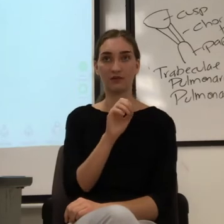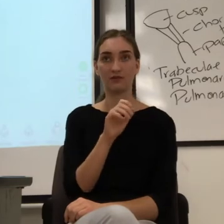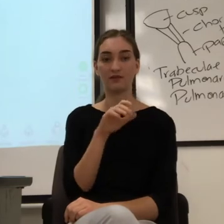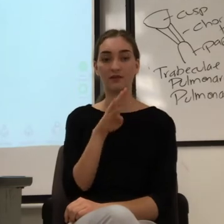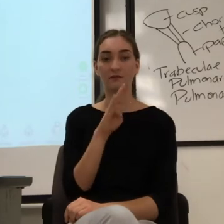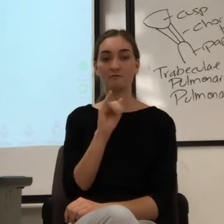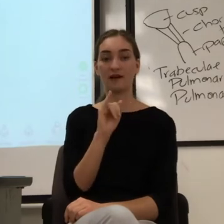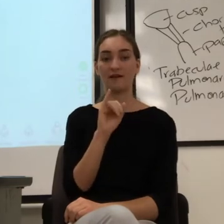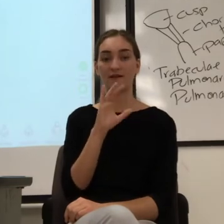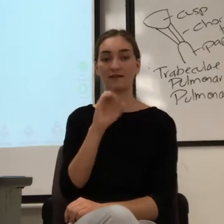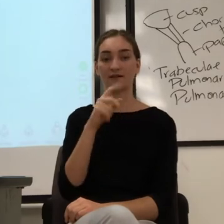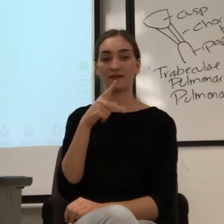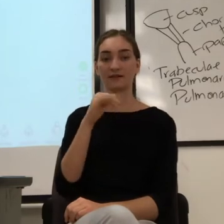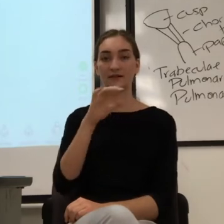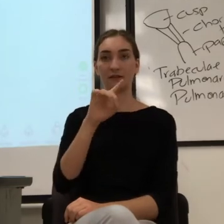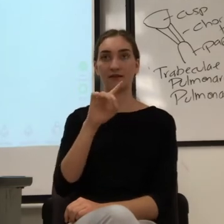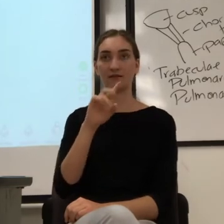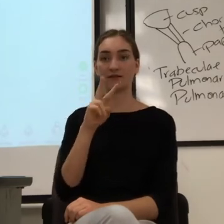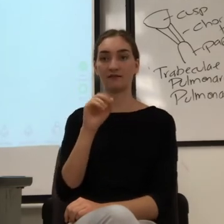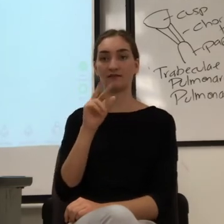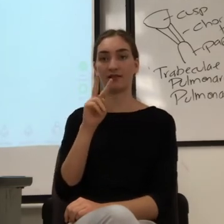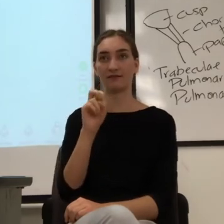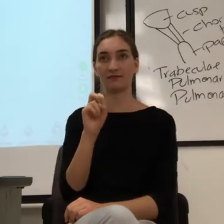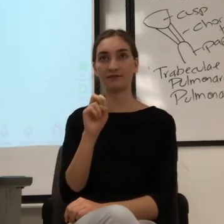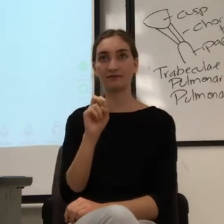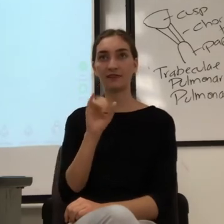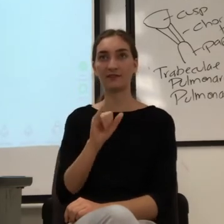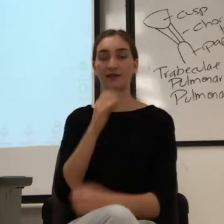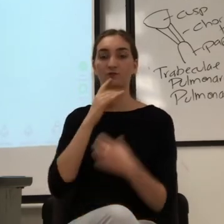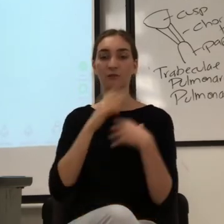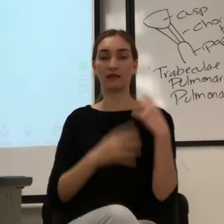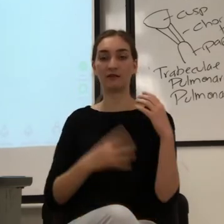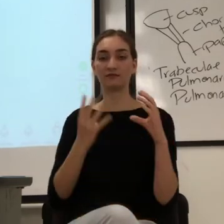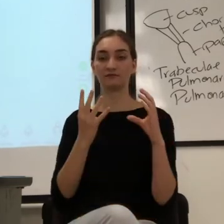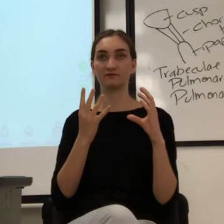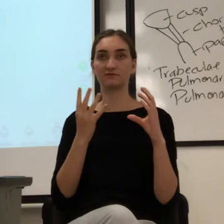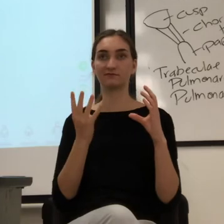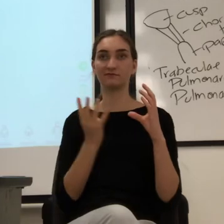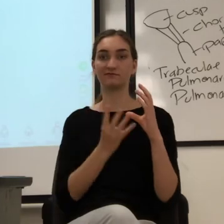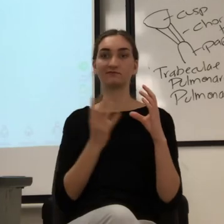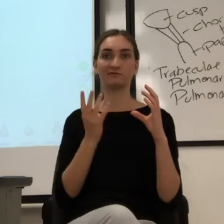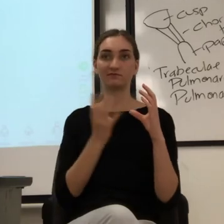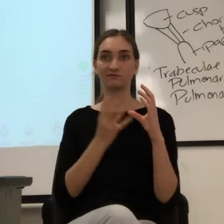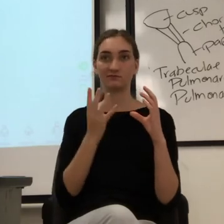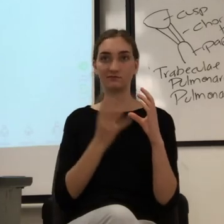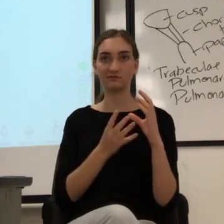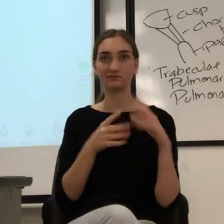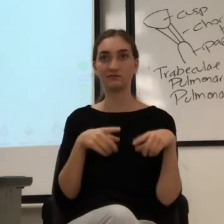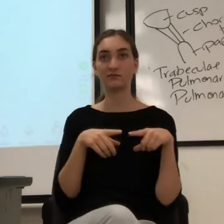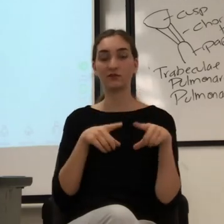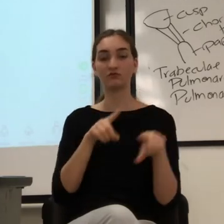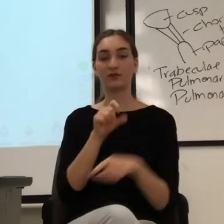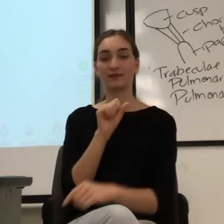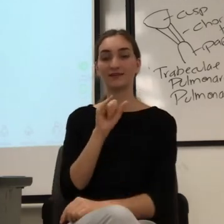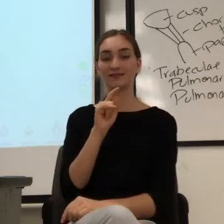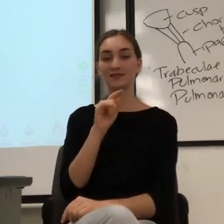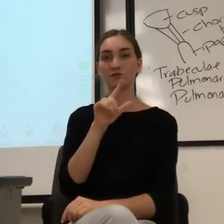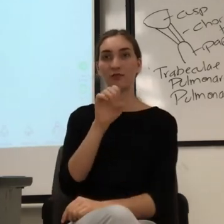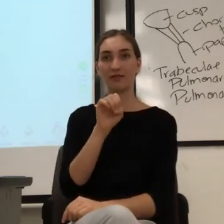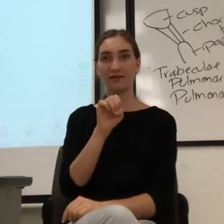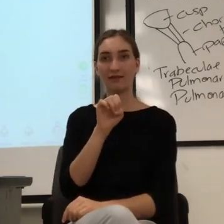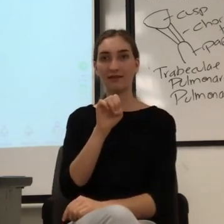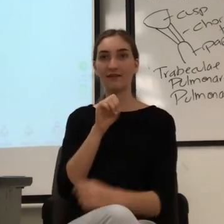Bicuspid or mitral valve, that's where blood flows into the ventricle. During systole, it pumps it out through